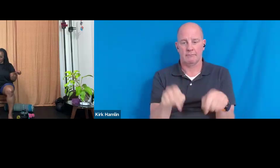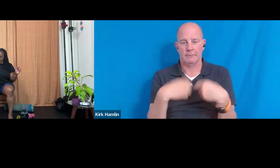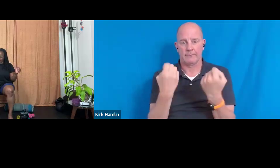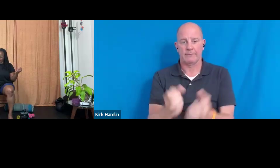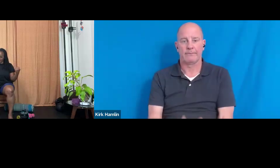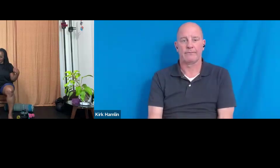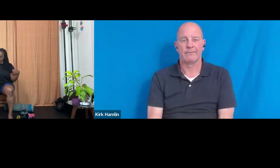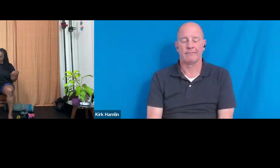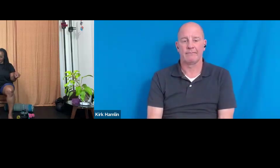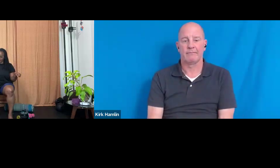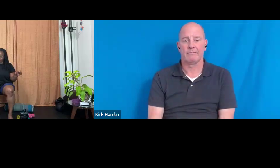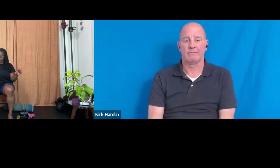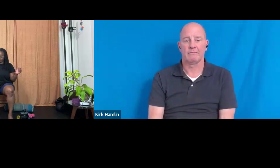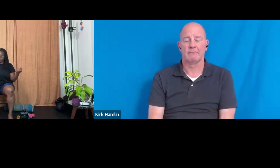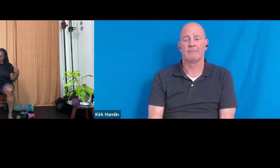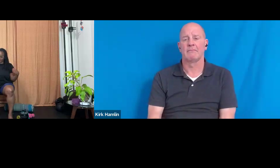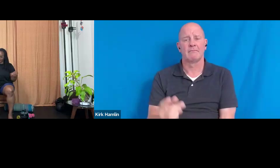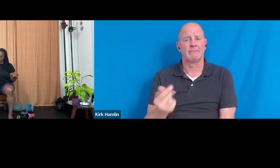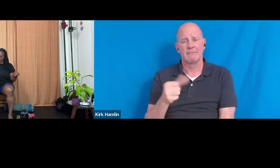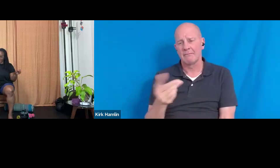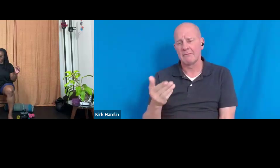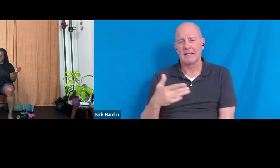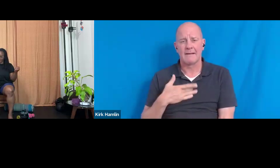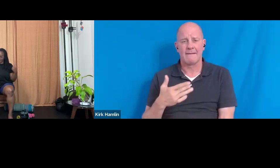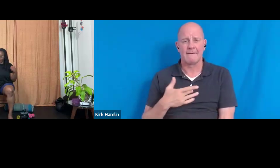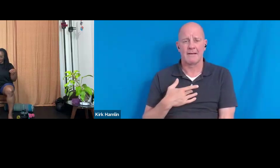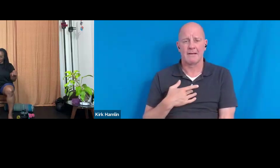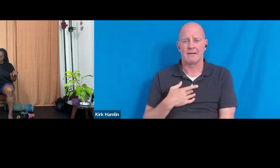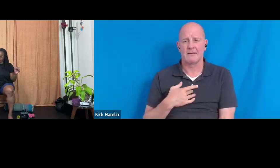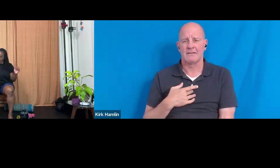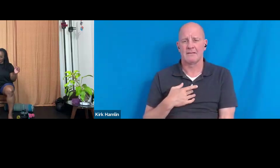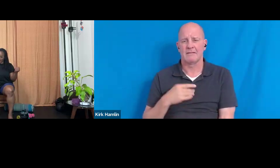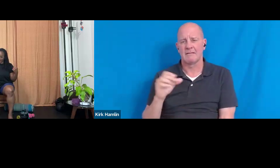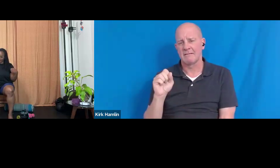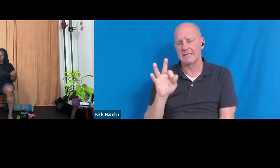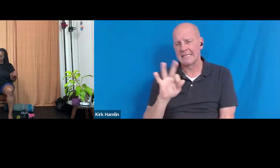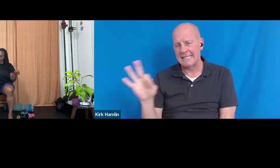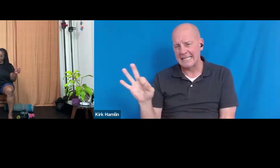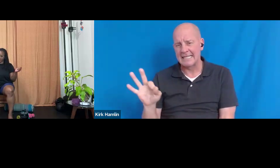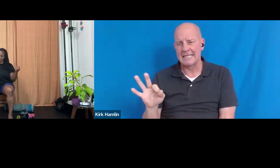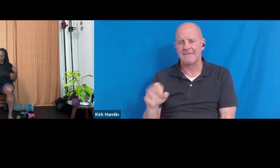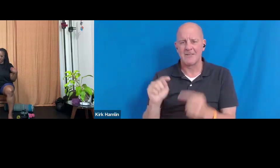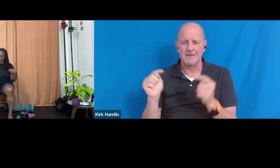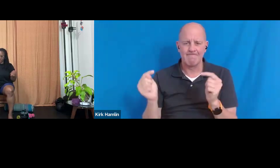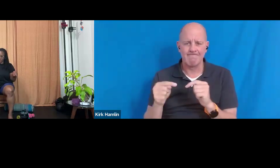And take note of anything that feels stiff or achy, because we're going to come back to the